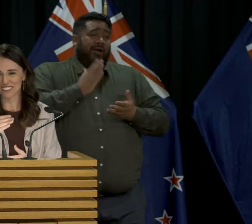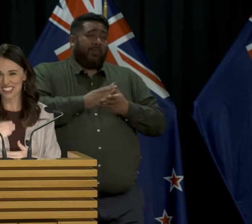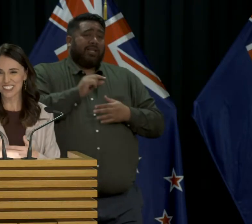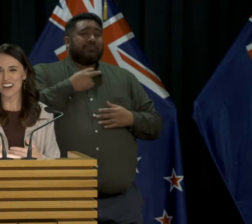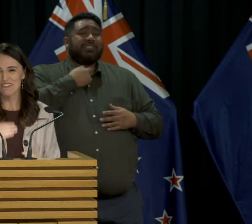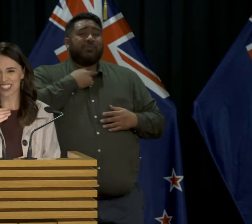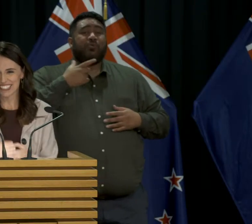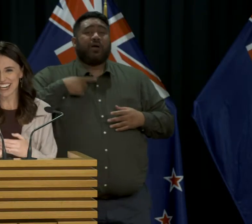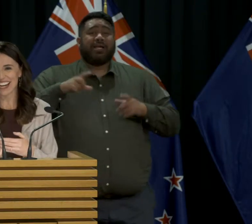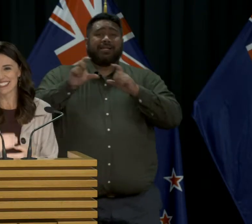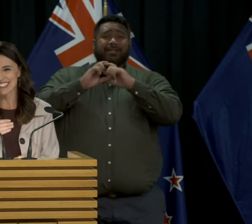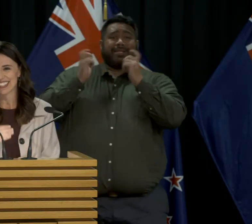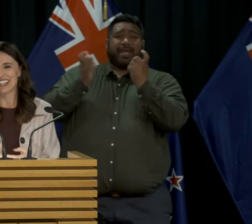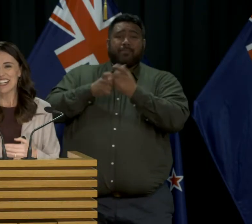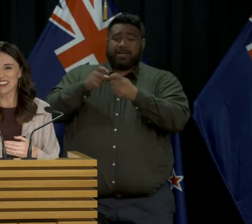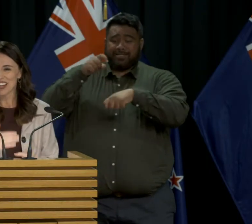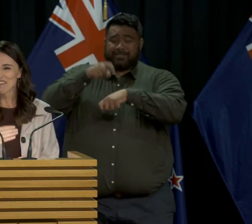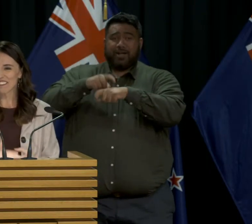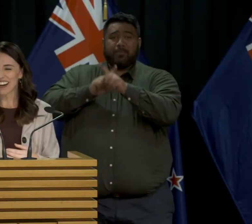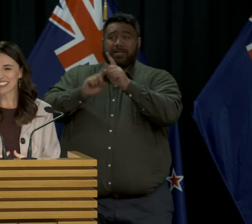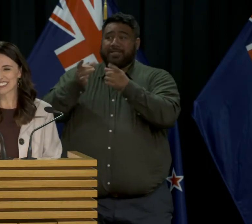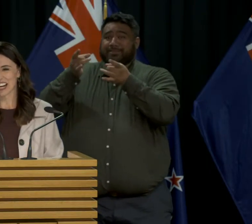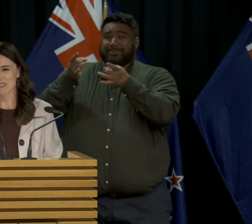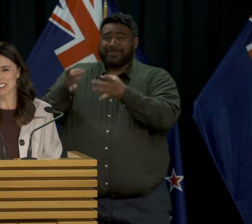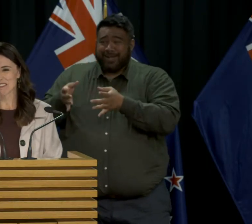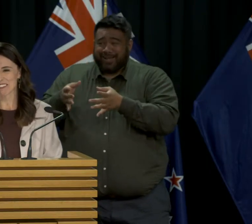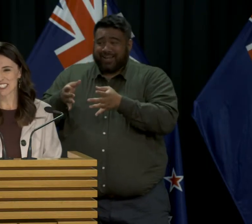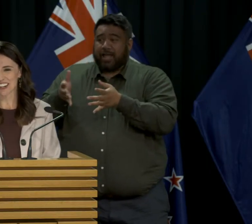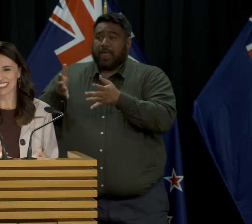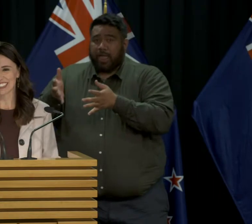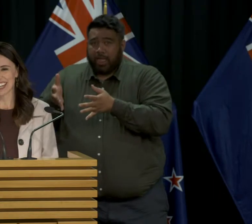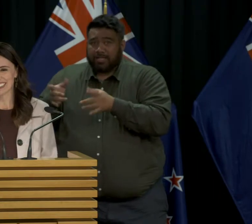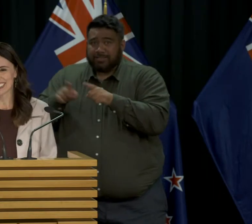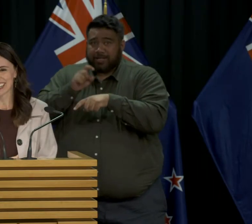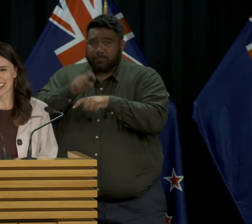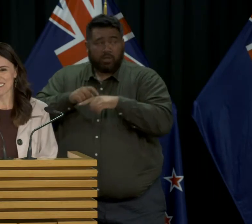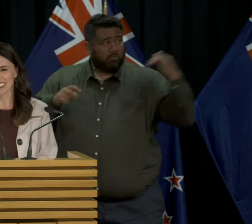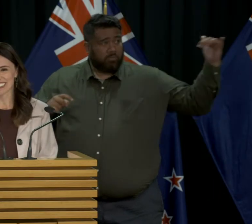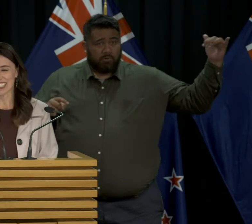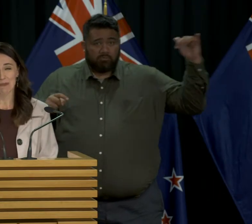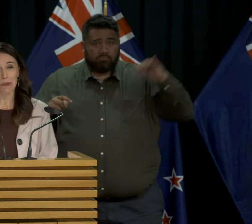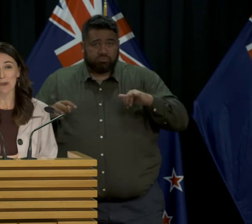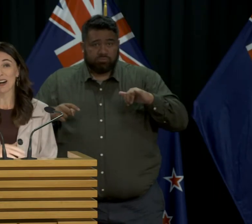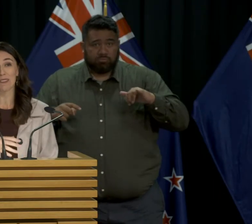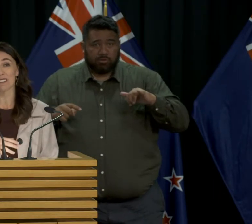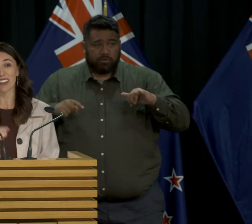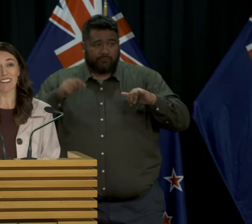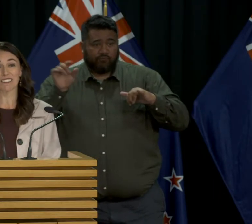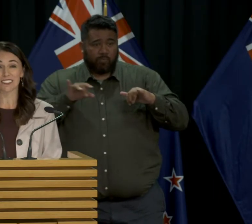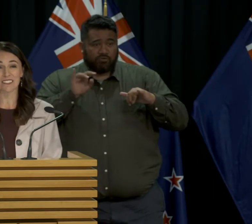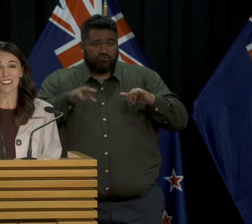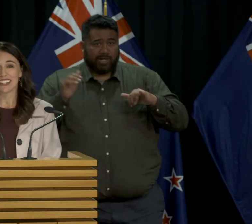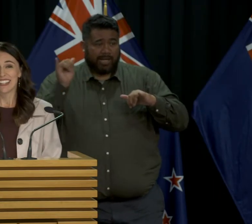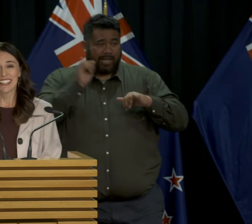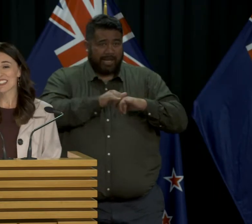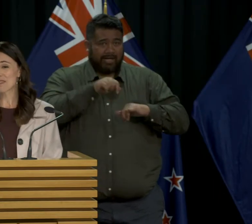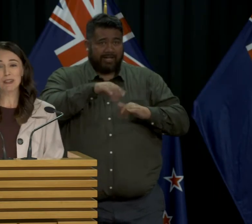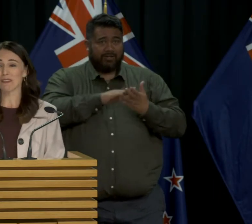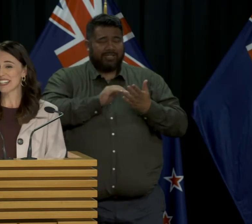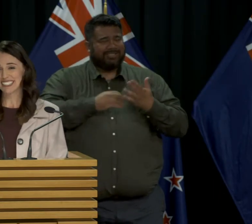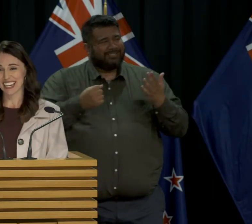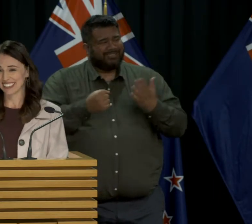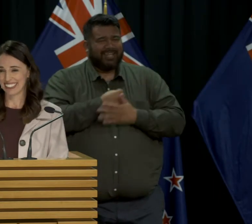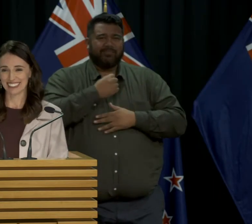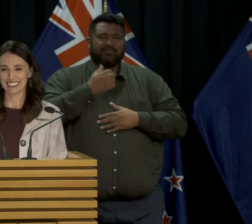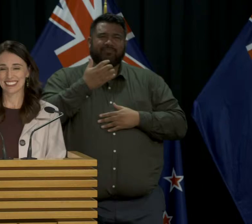that Cabinet was timed just as, that flight came in from Australia landing at Wellington Airport. I would have loved to have, just been